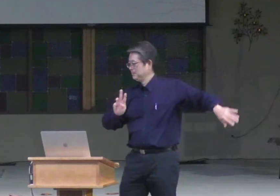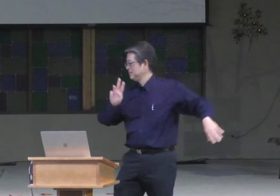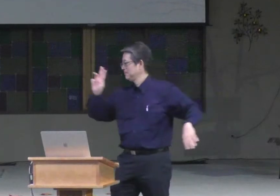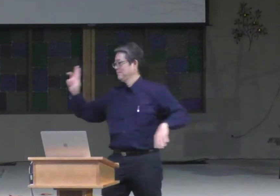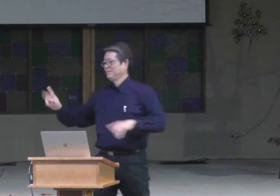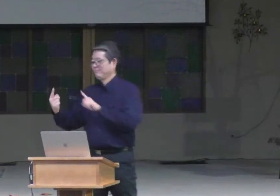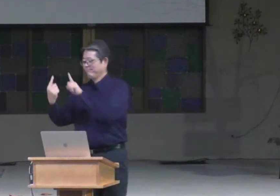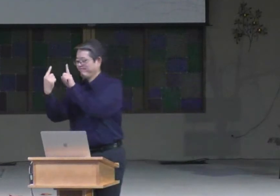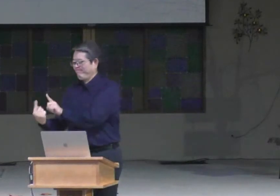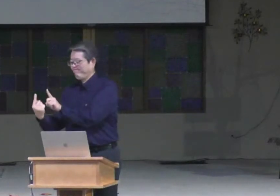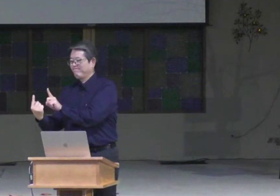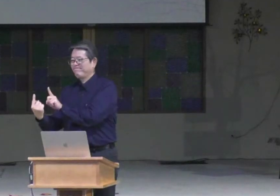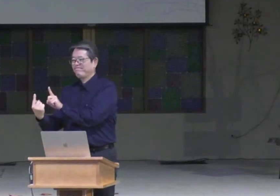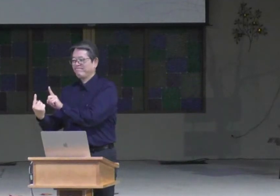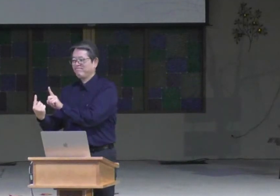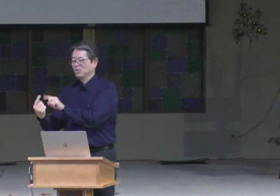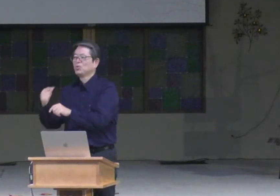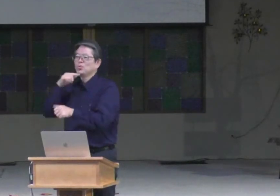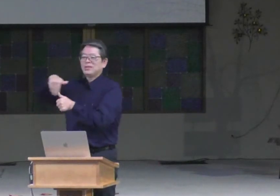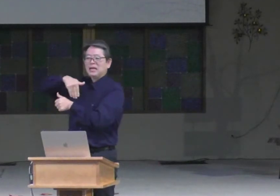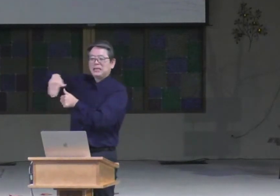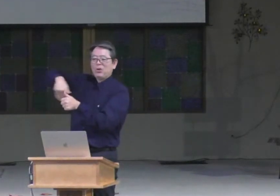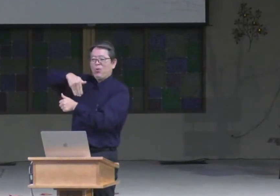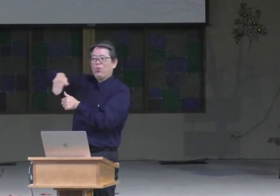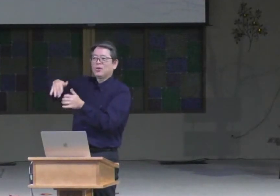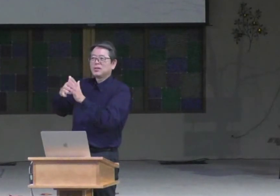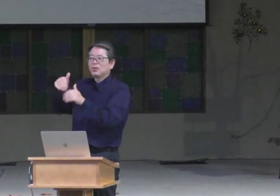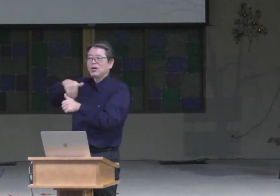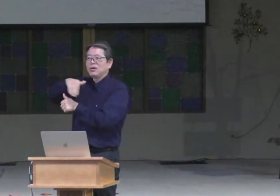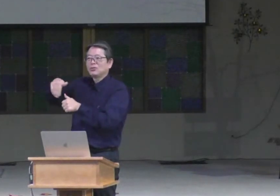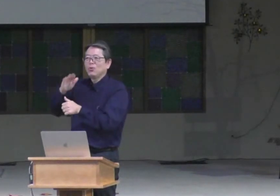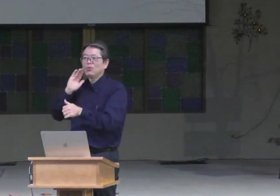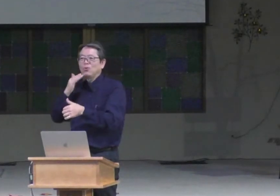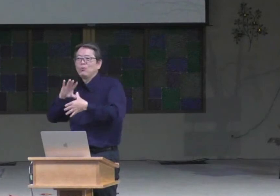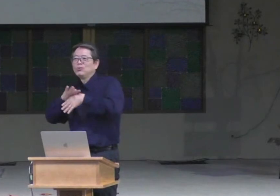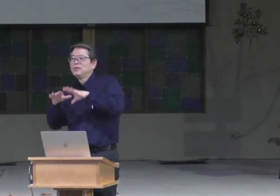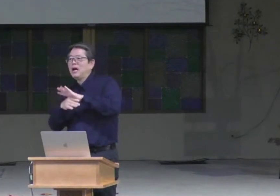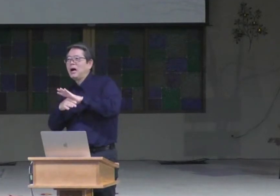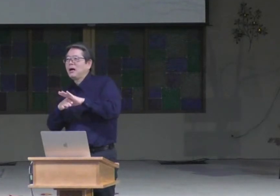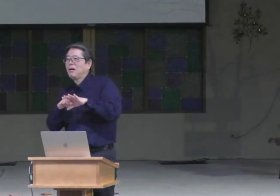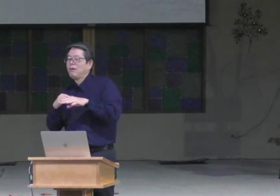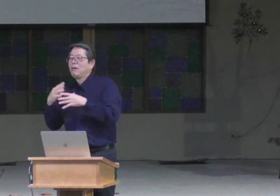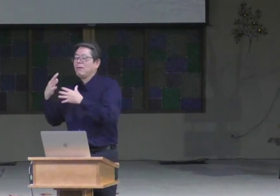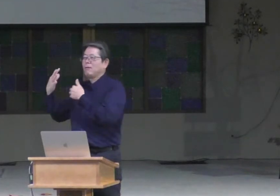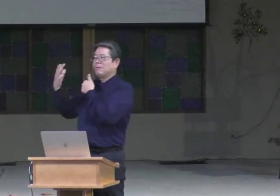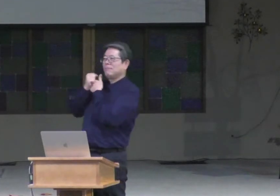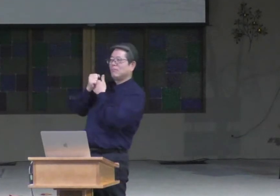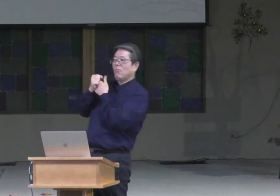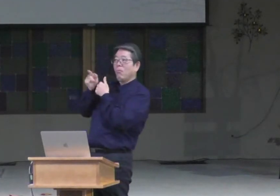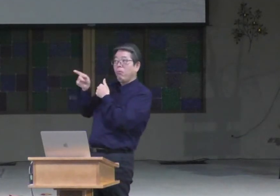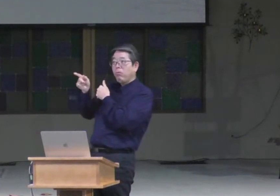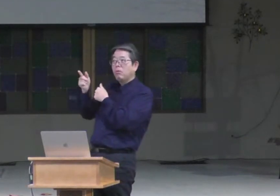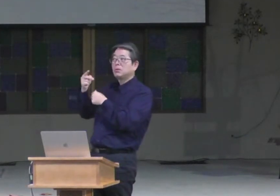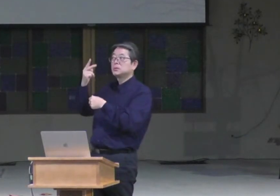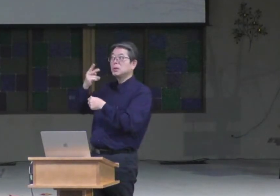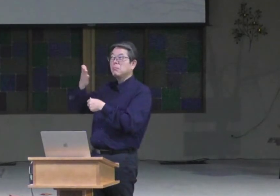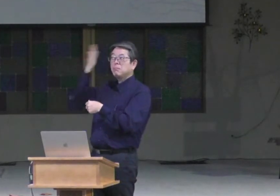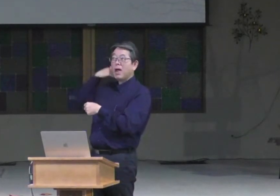was doing, he said, nope, you stay behind, just me and this deaf person. So to know